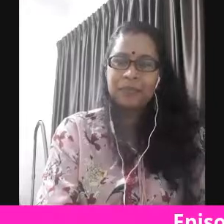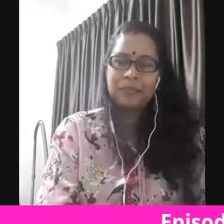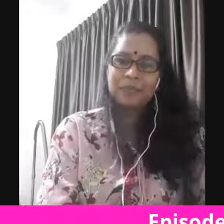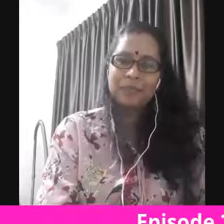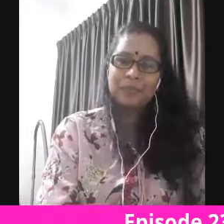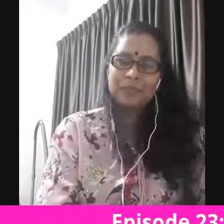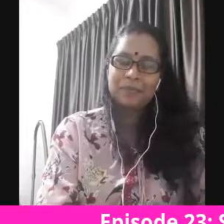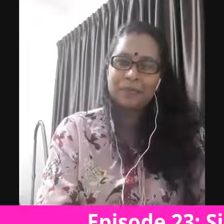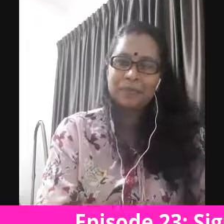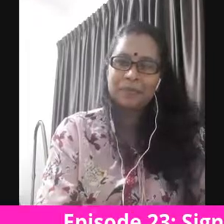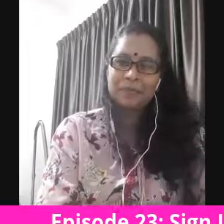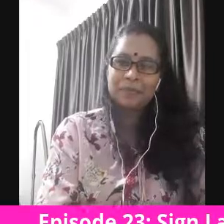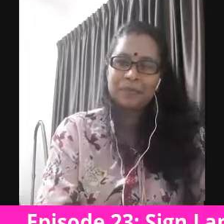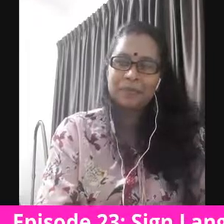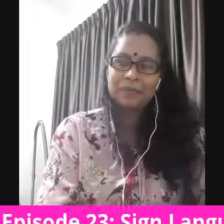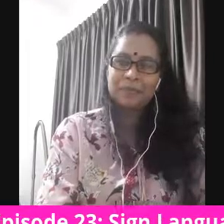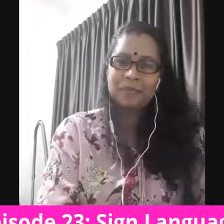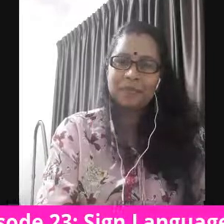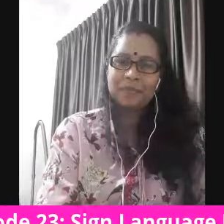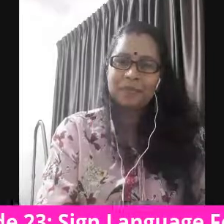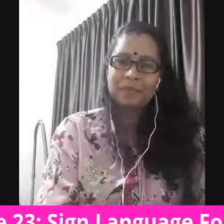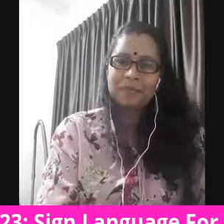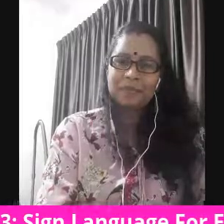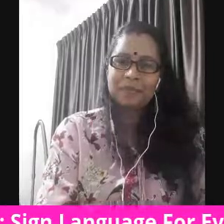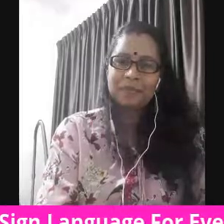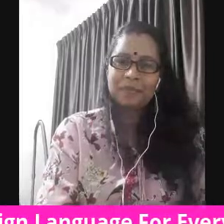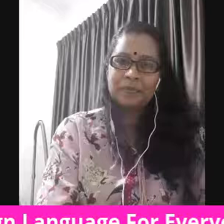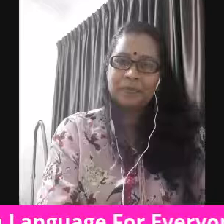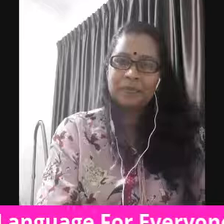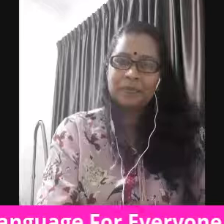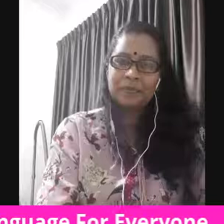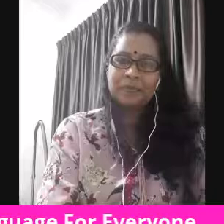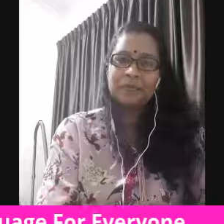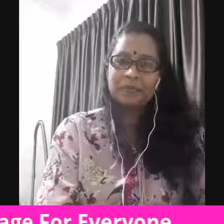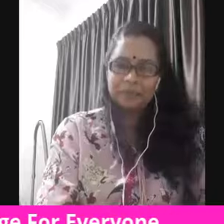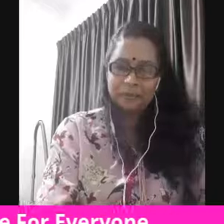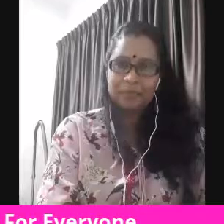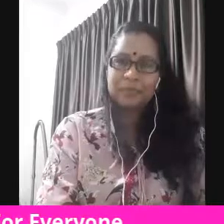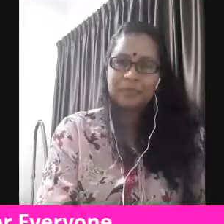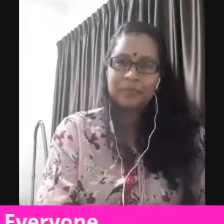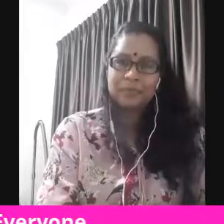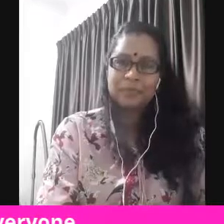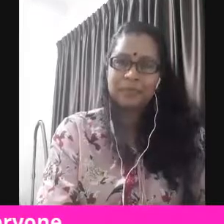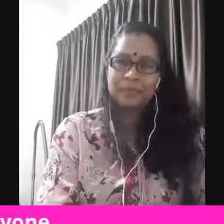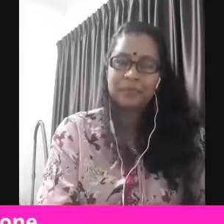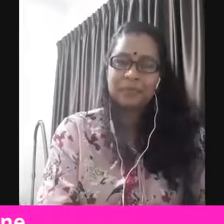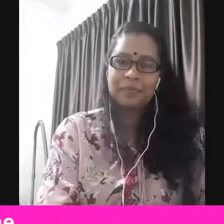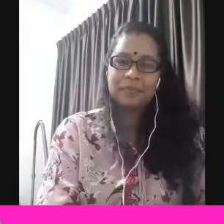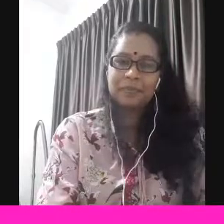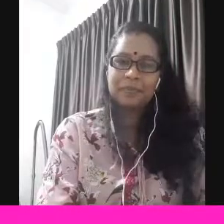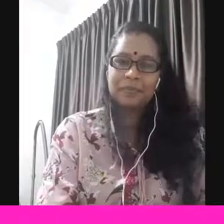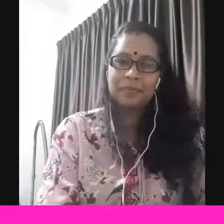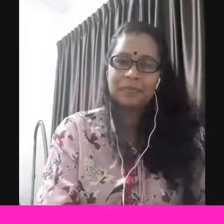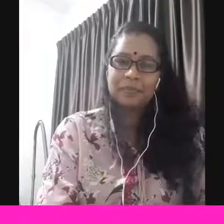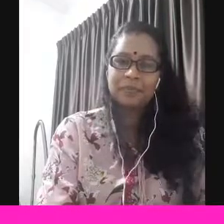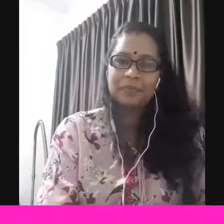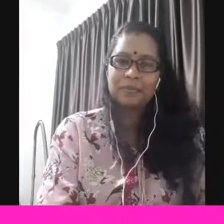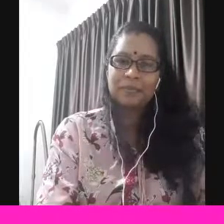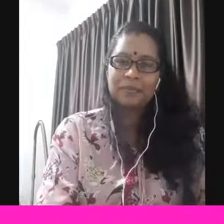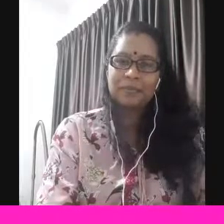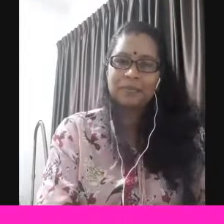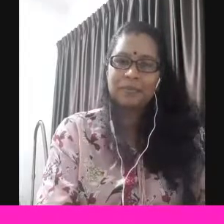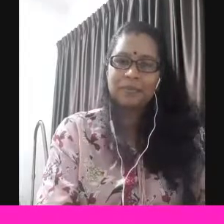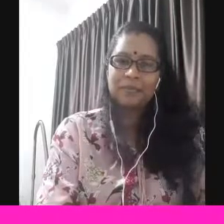and I guess it's also universally used in Malaysia, widely used in Malaysia, I would say, and it's worth